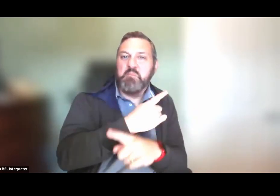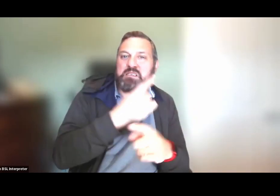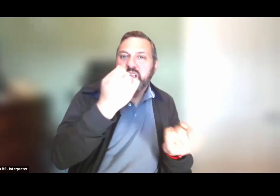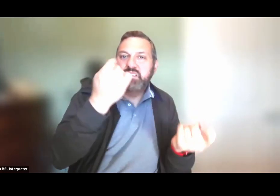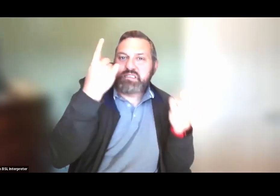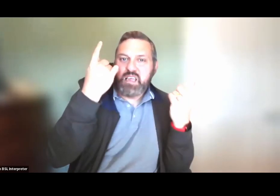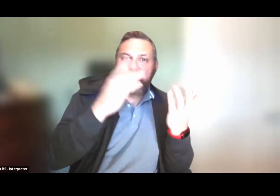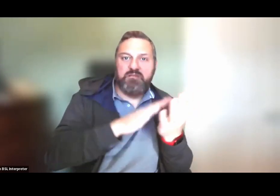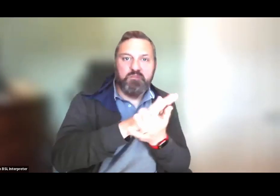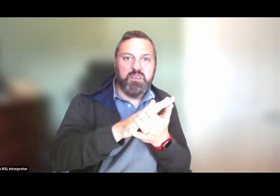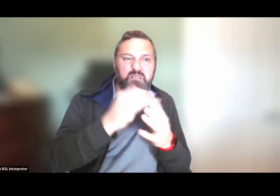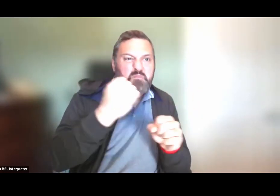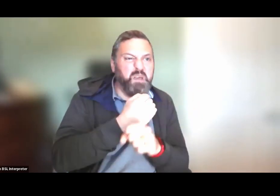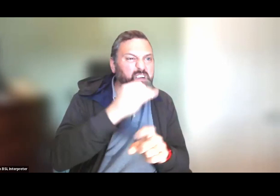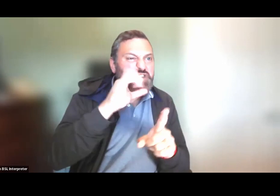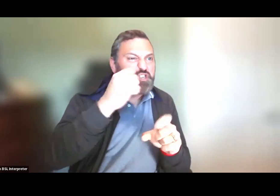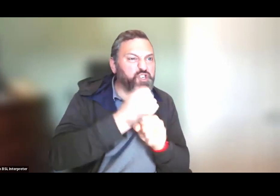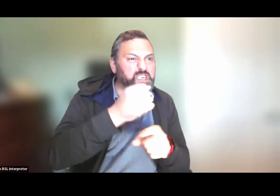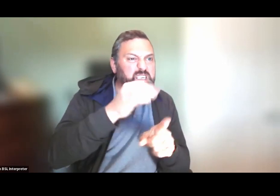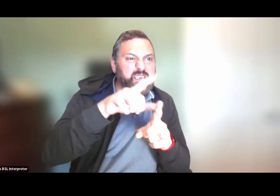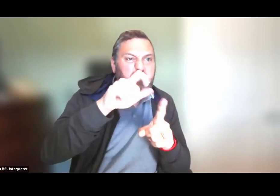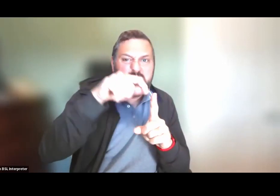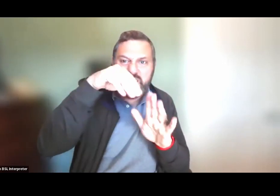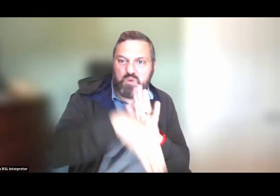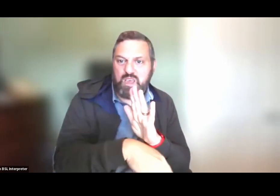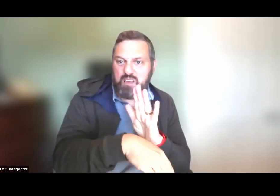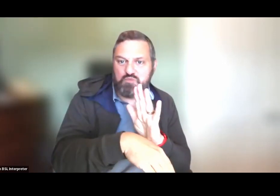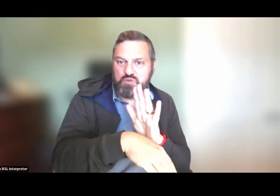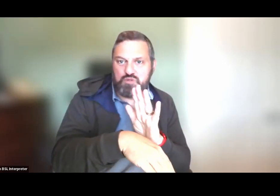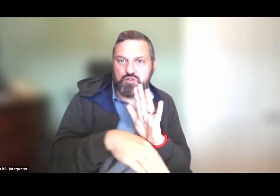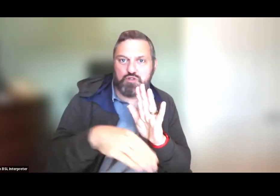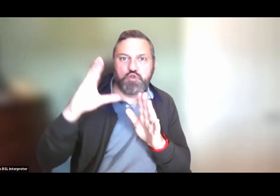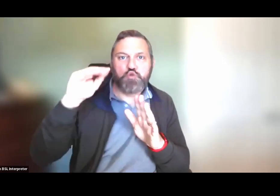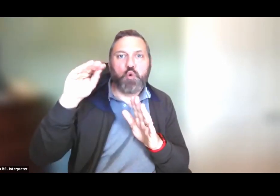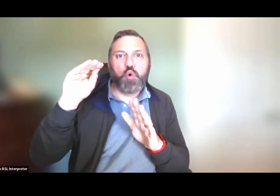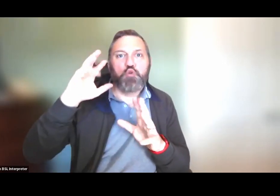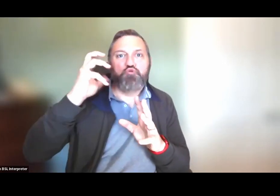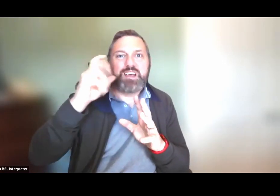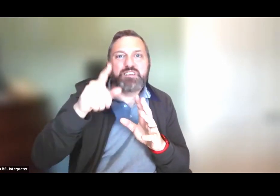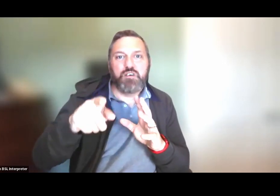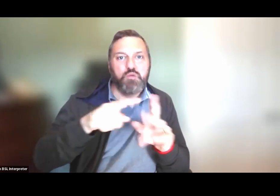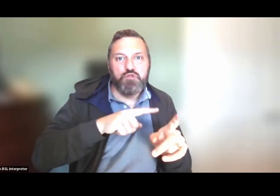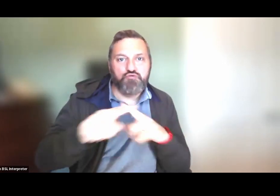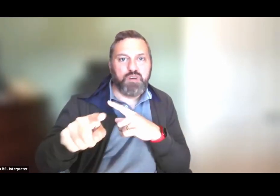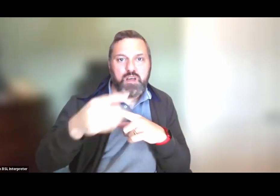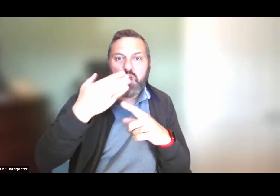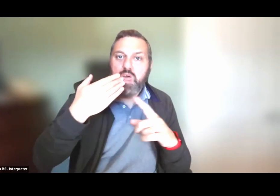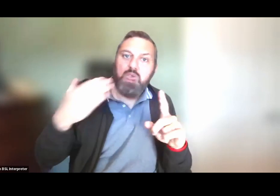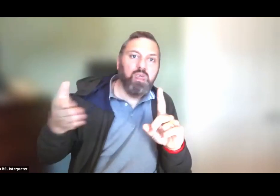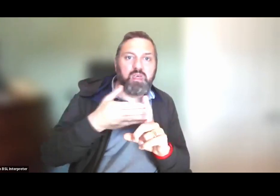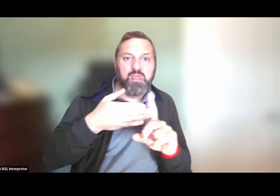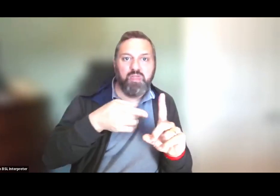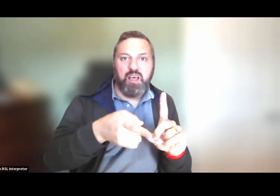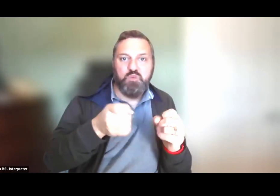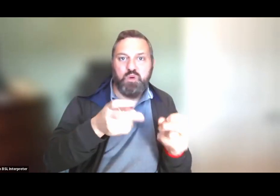and think it means make GDP go down. And often on talk radio, you get people intentionally trying to mislabel it that way. So I